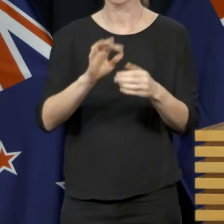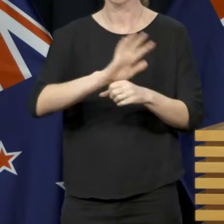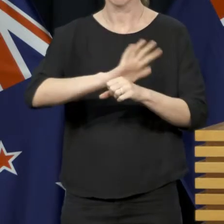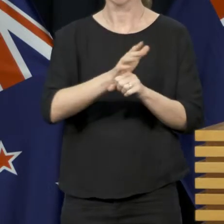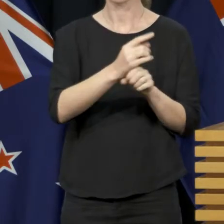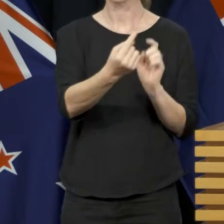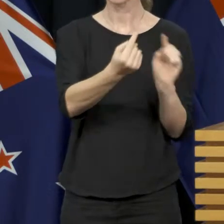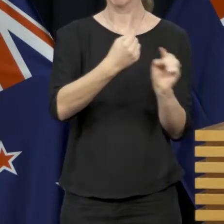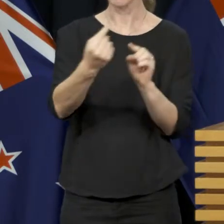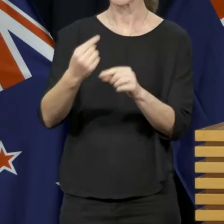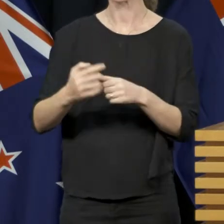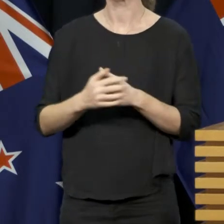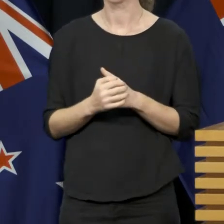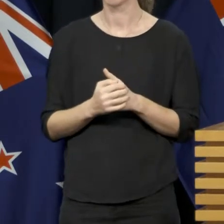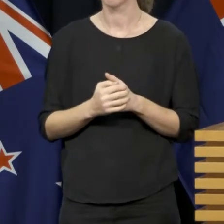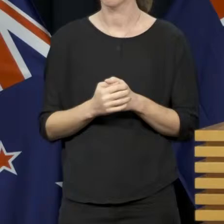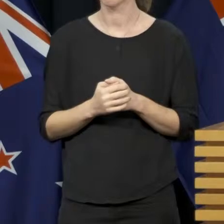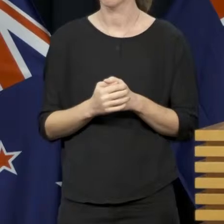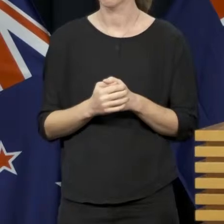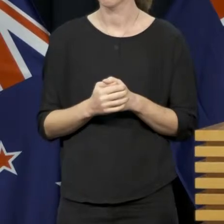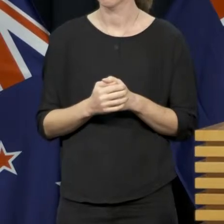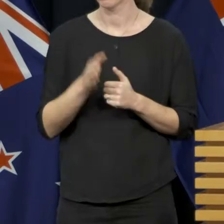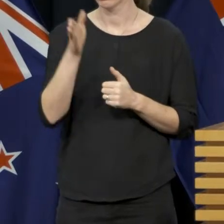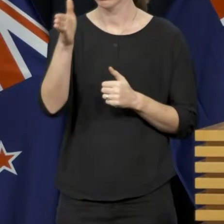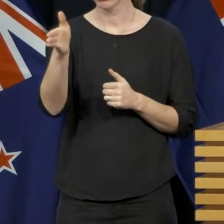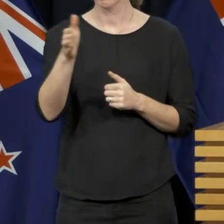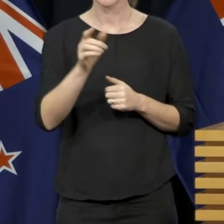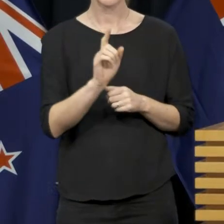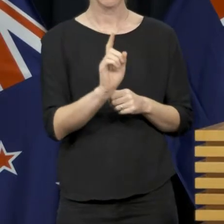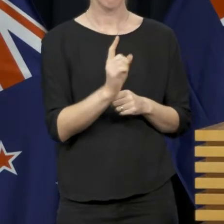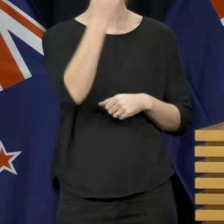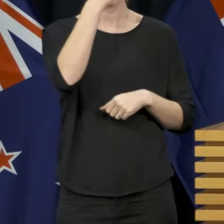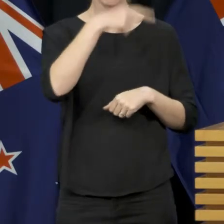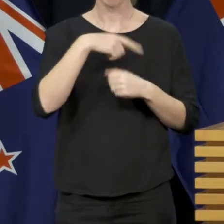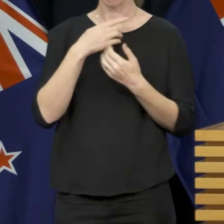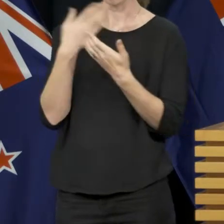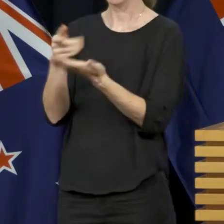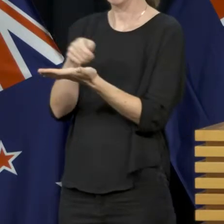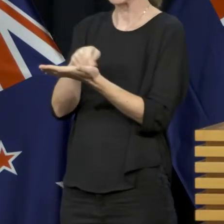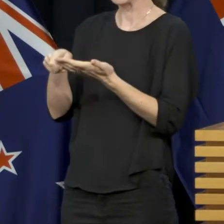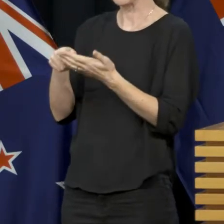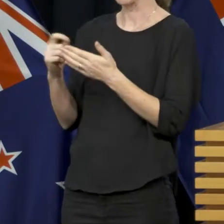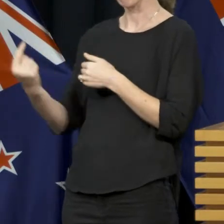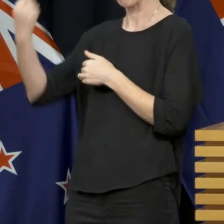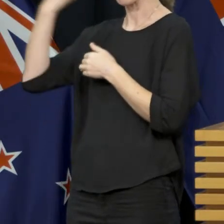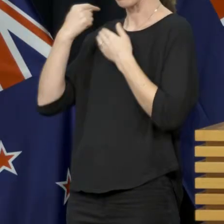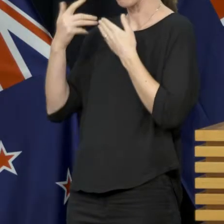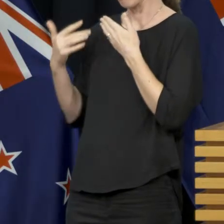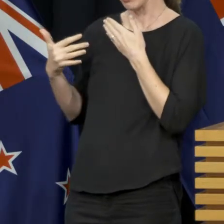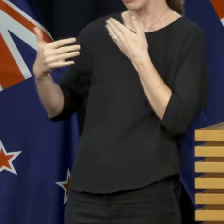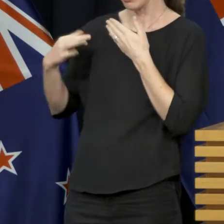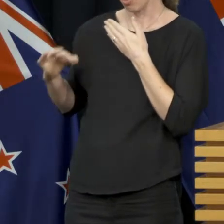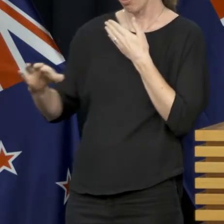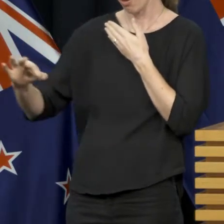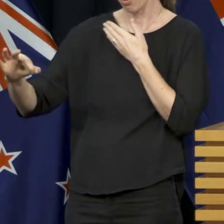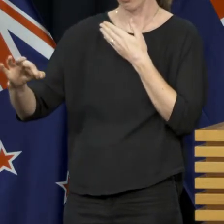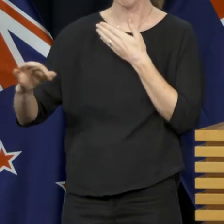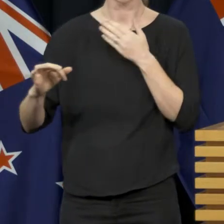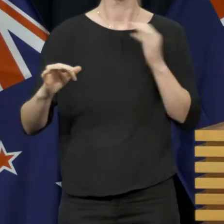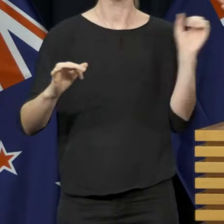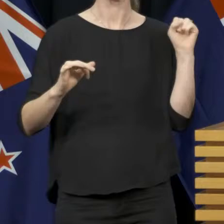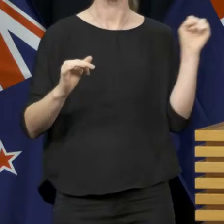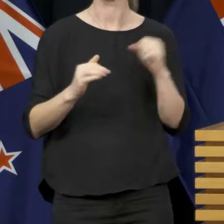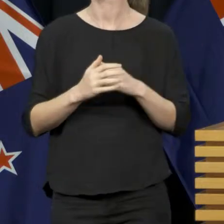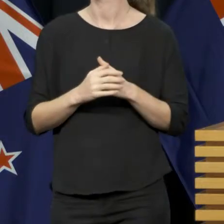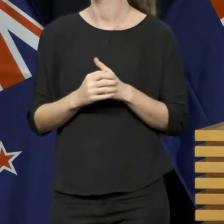response. Was this the first time that he offered his resignation since the beach excursion? Yes. Are you open